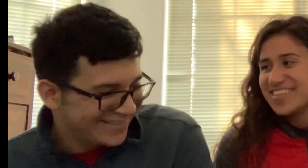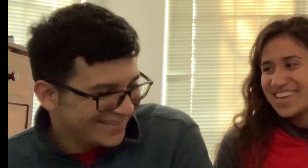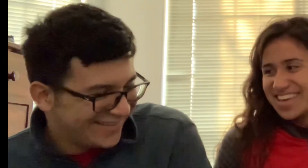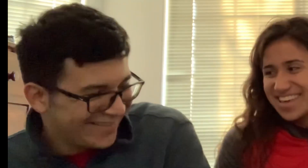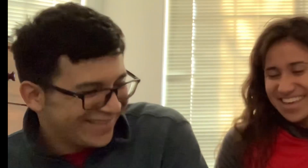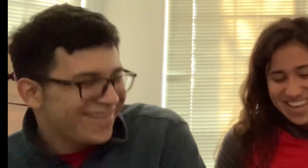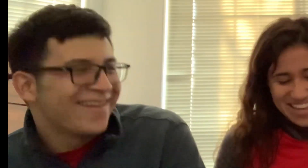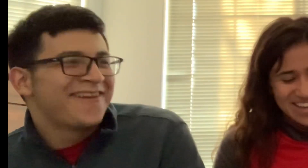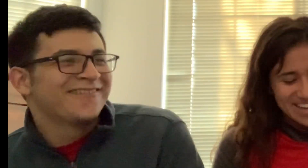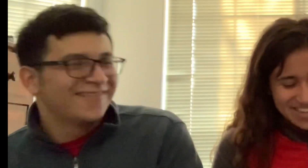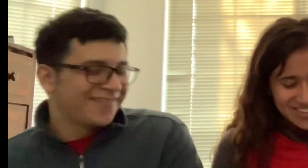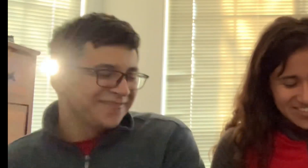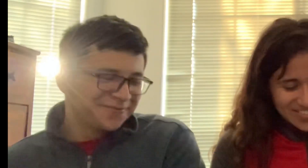it. I know.